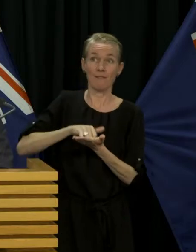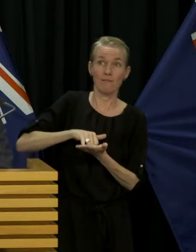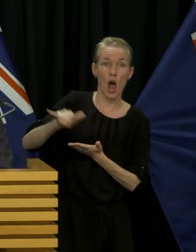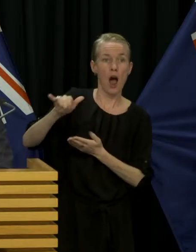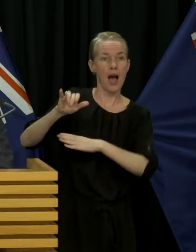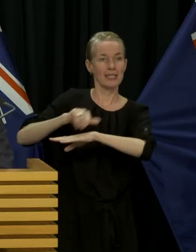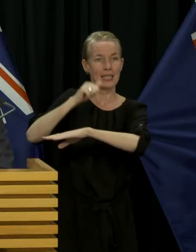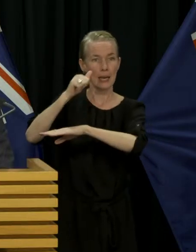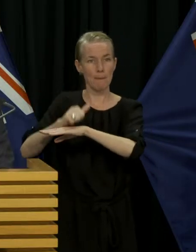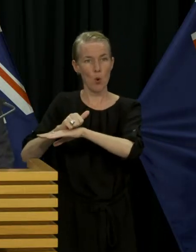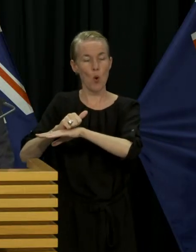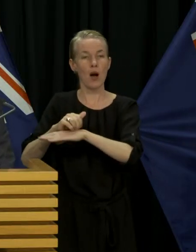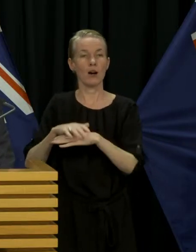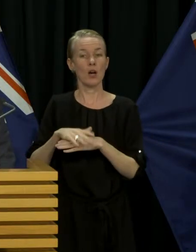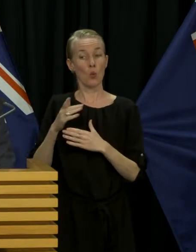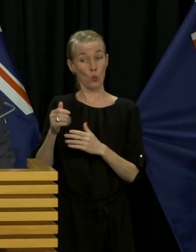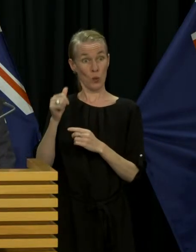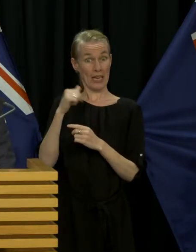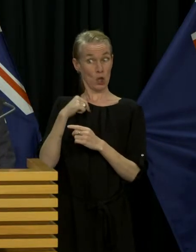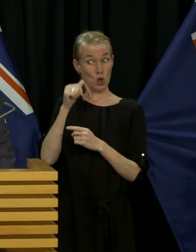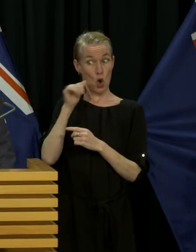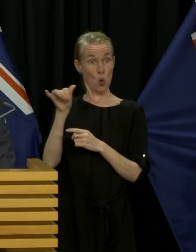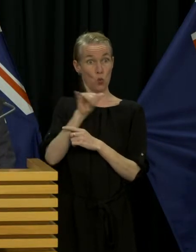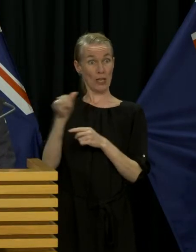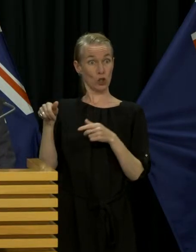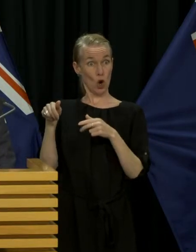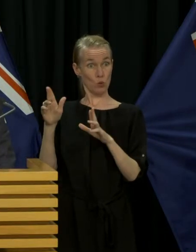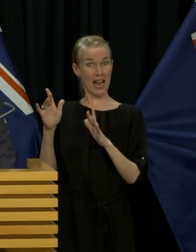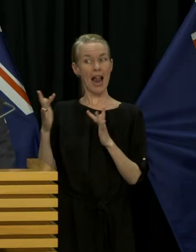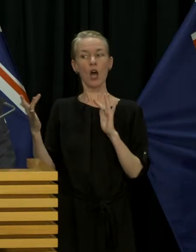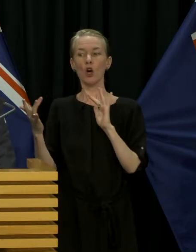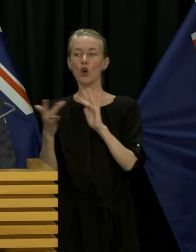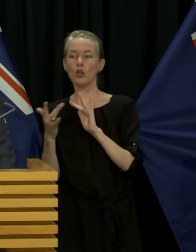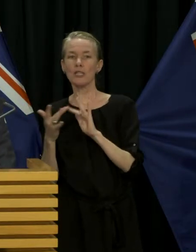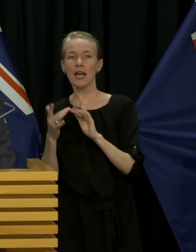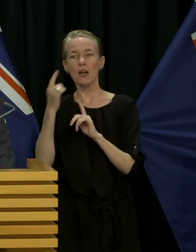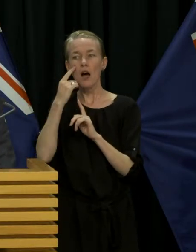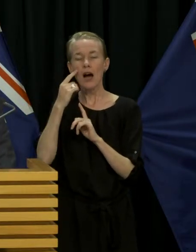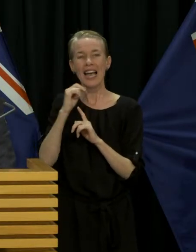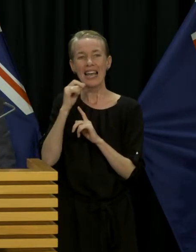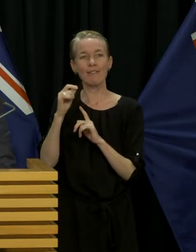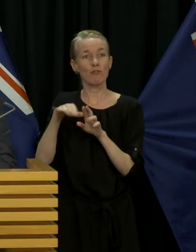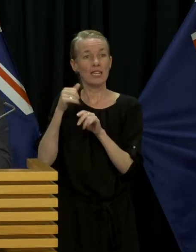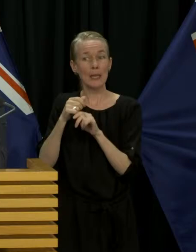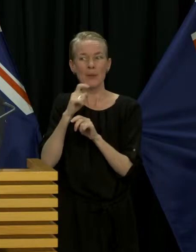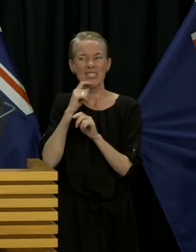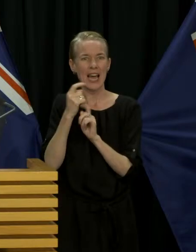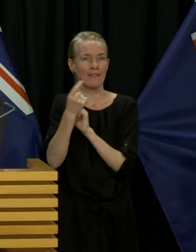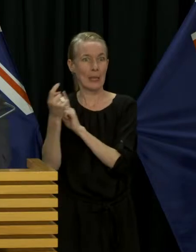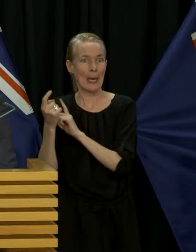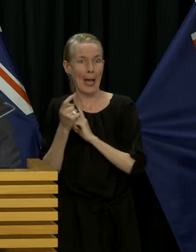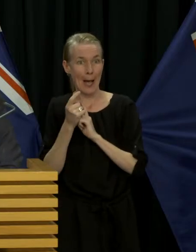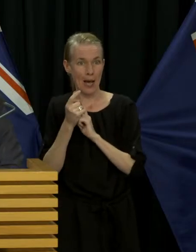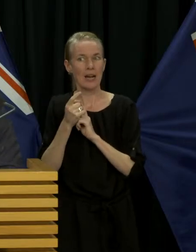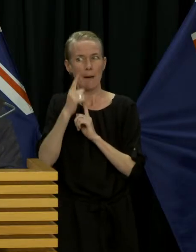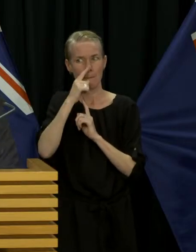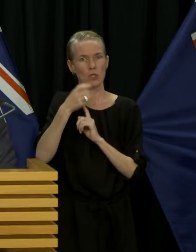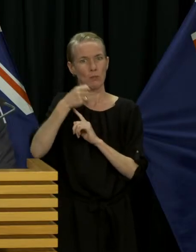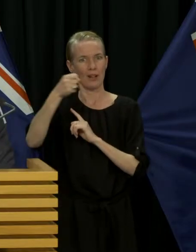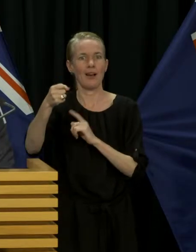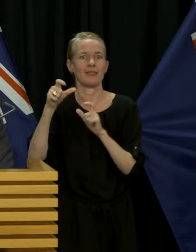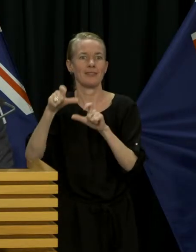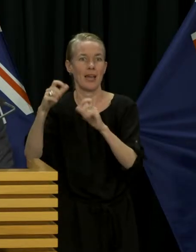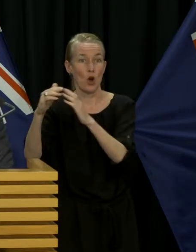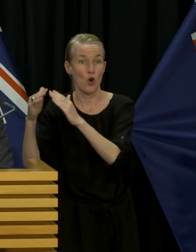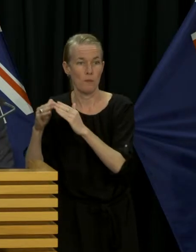and again, that's one of the places that we are following up in terms of possible close contact. All right, we'll just do a couple more questions, so up the back. What